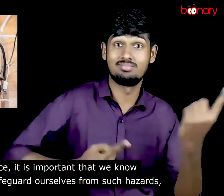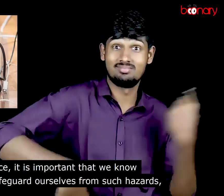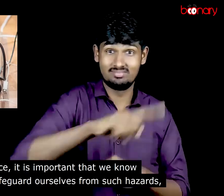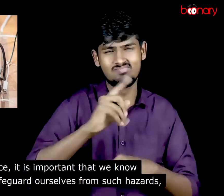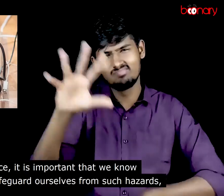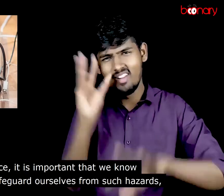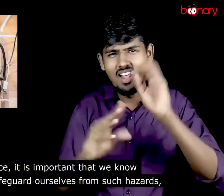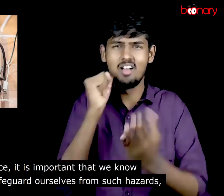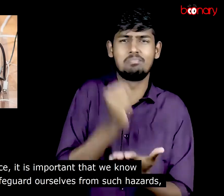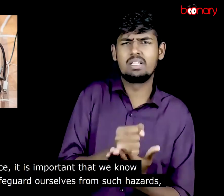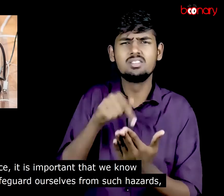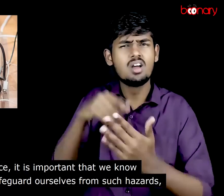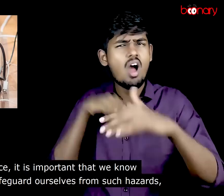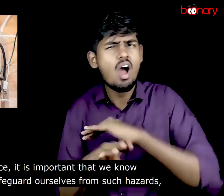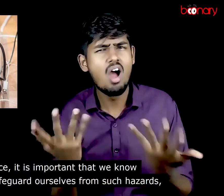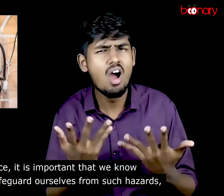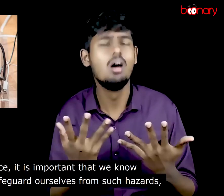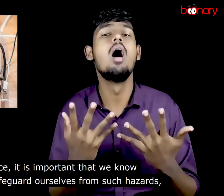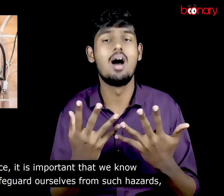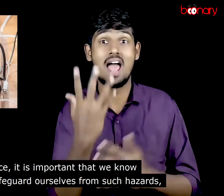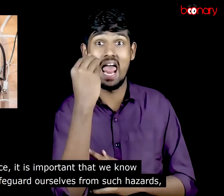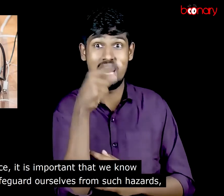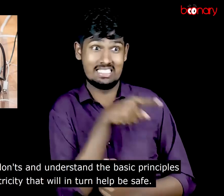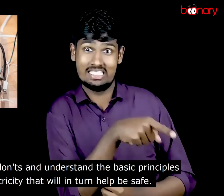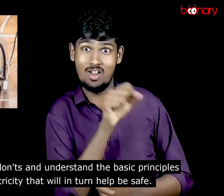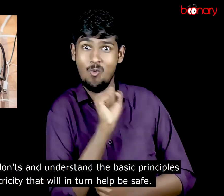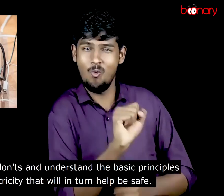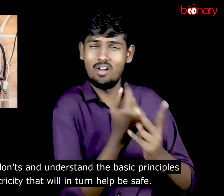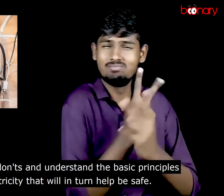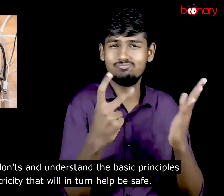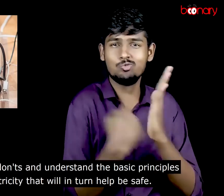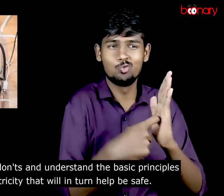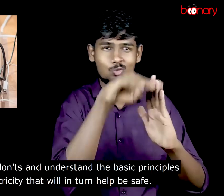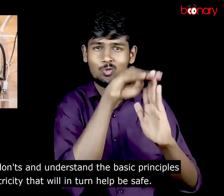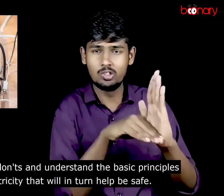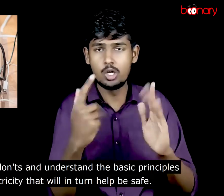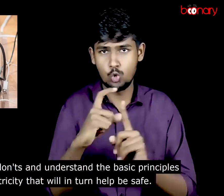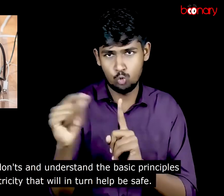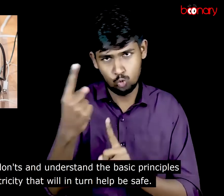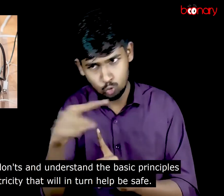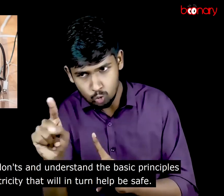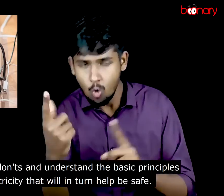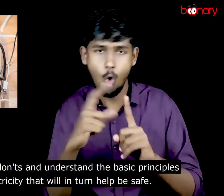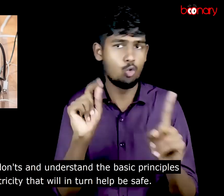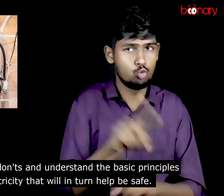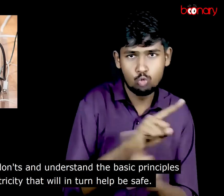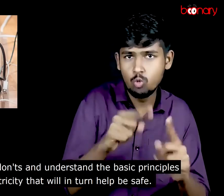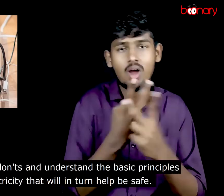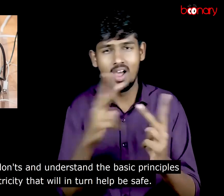to safeguard ourselves from such hazards, the do's and don'ts, and understand the